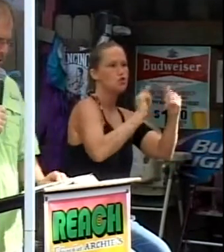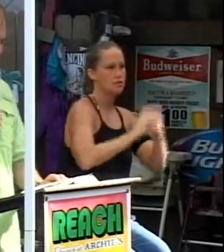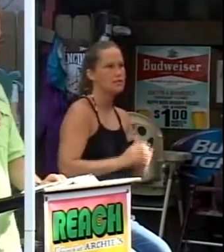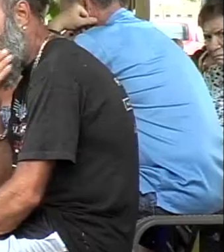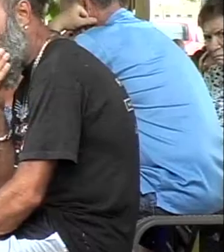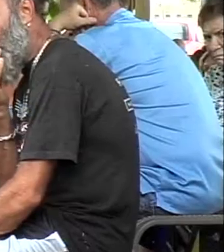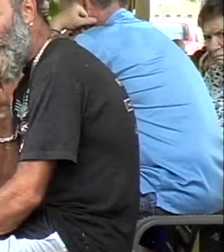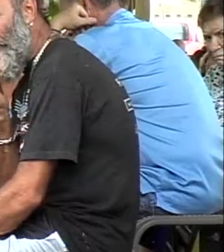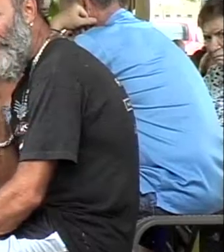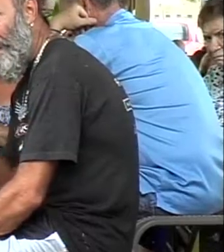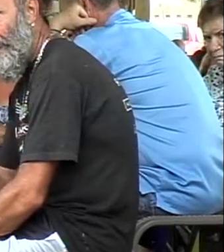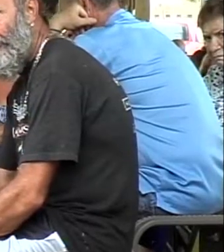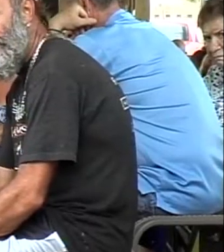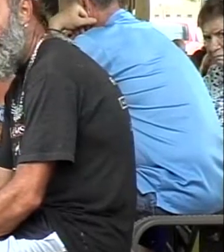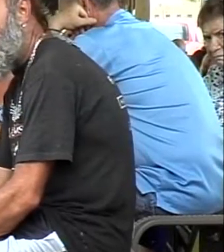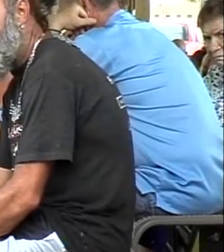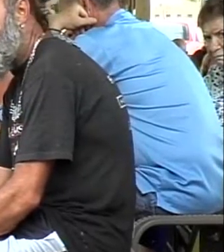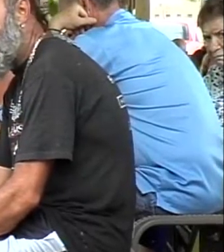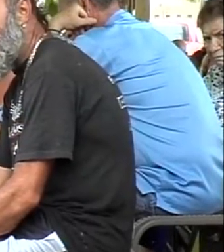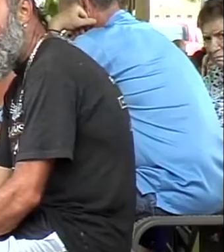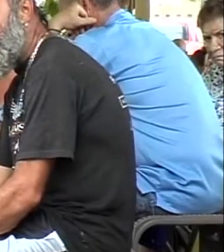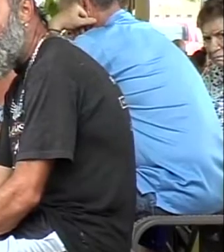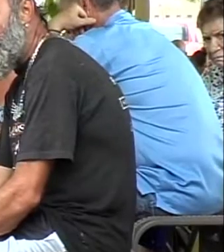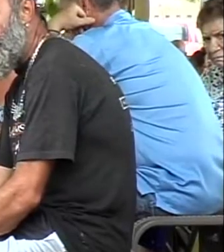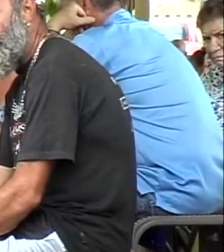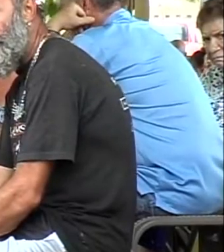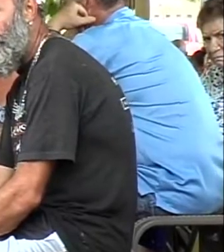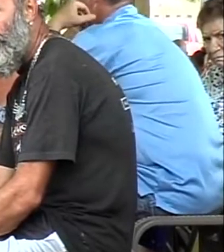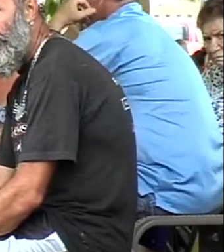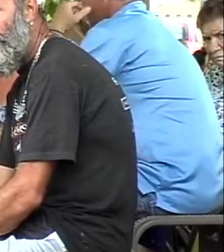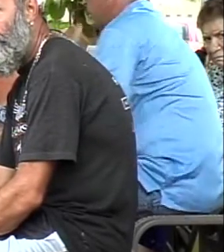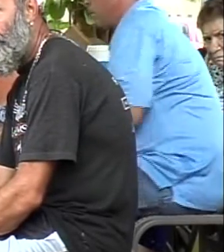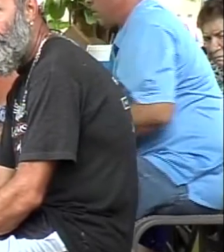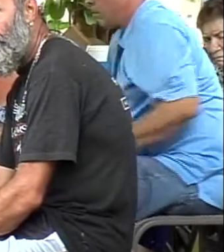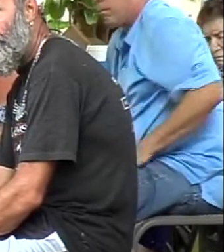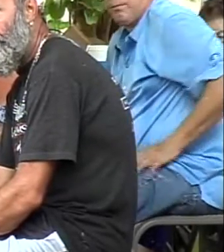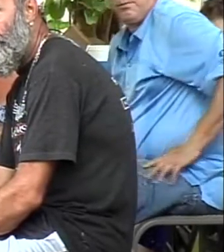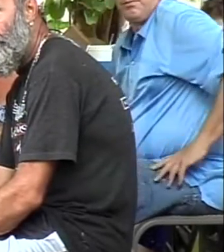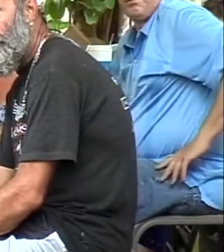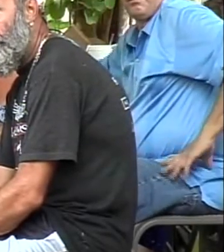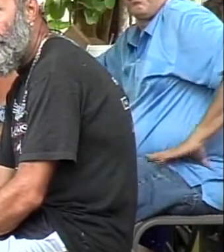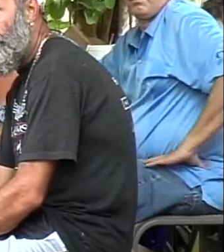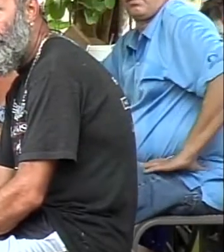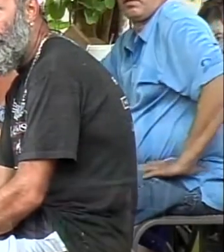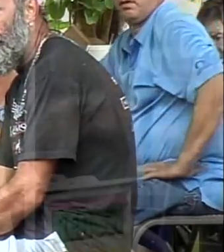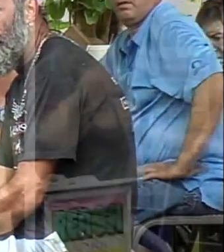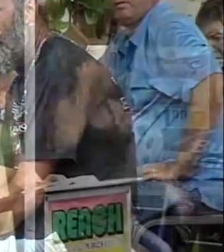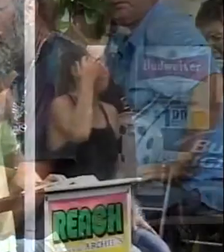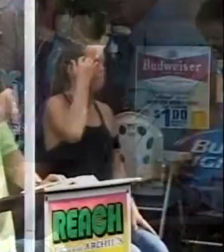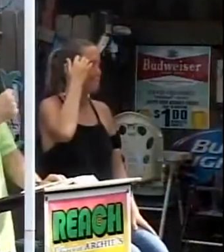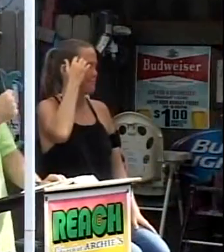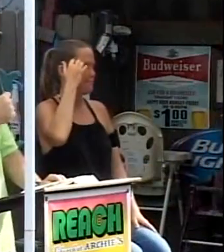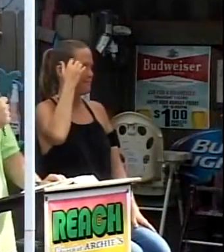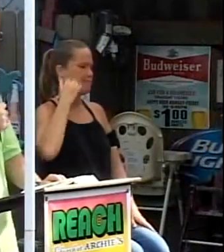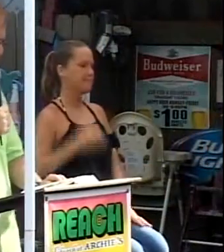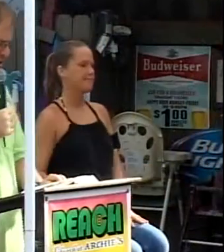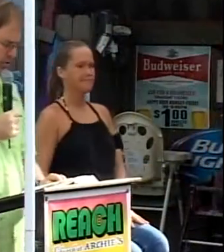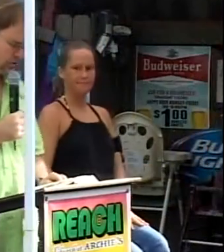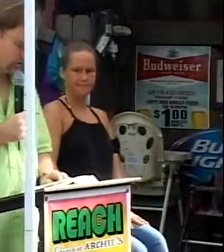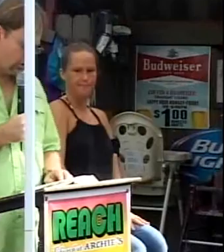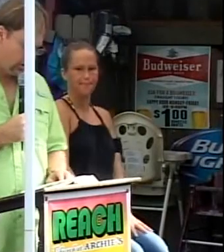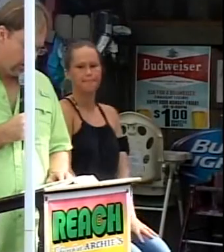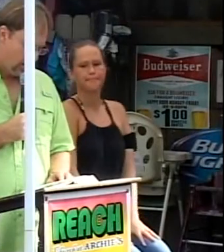And he quotes from a psalm. And I think it might be Psalm 18, but there's a lot of the Psalms that have prophecies